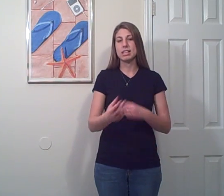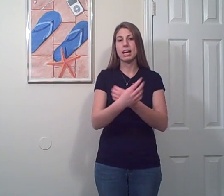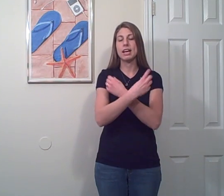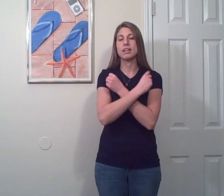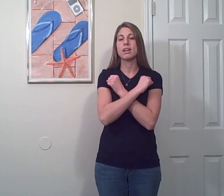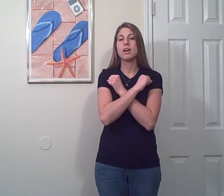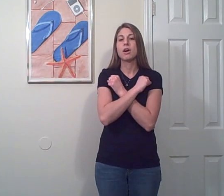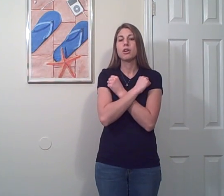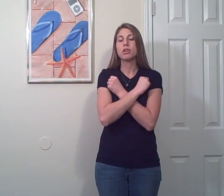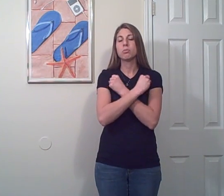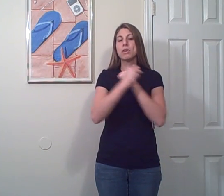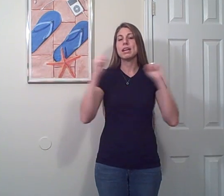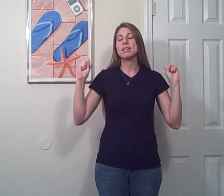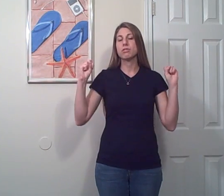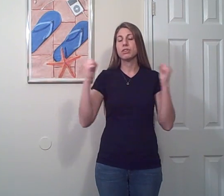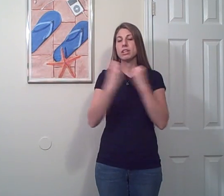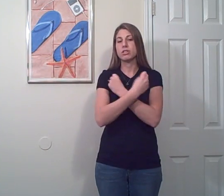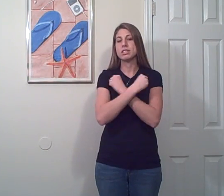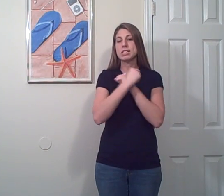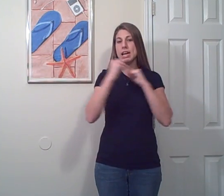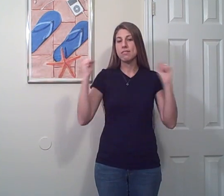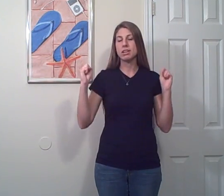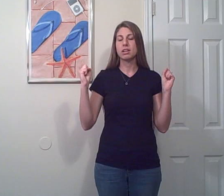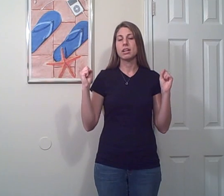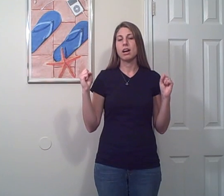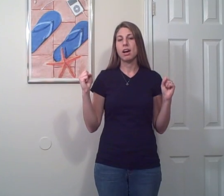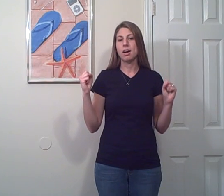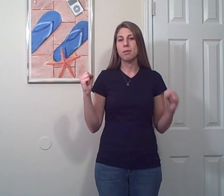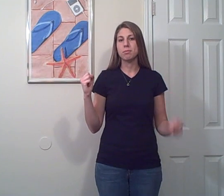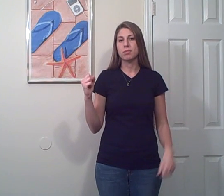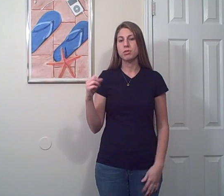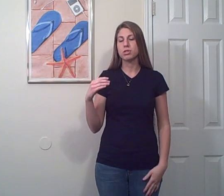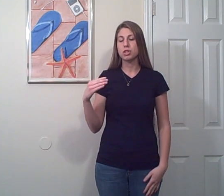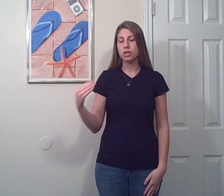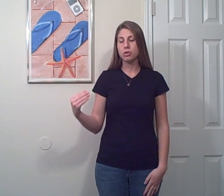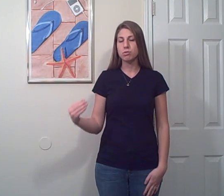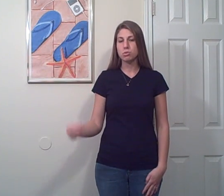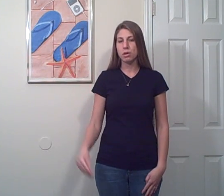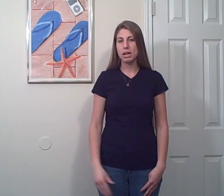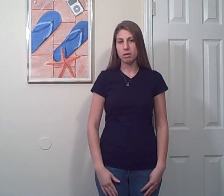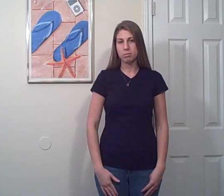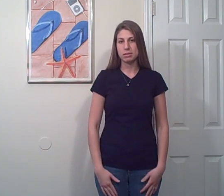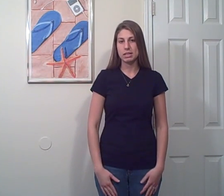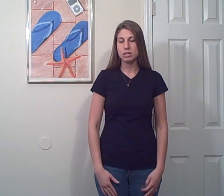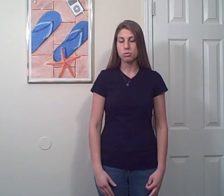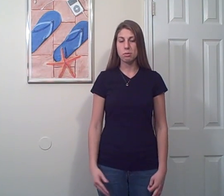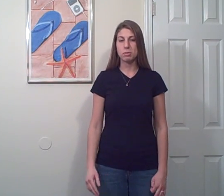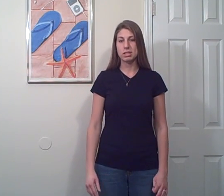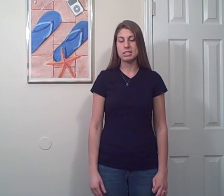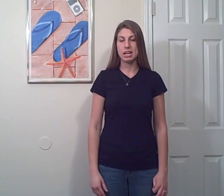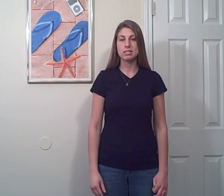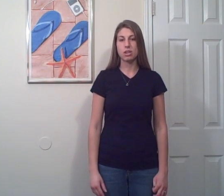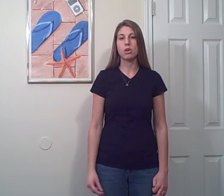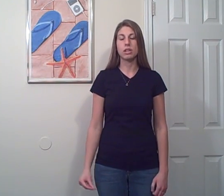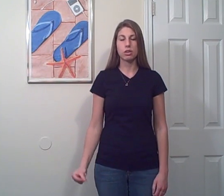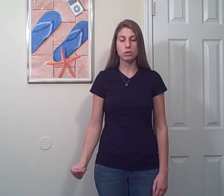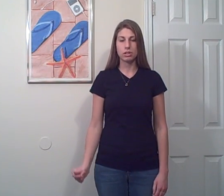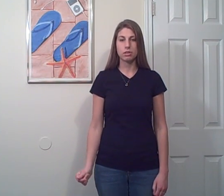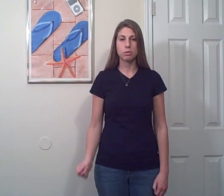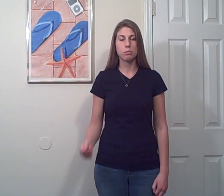like you're breaking free, you're saving. Those cues will help kids remember the signs a whole lot quicker. It'll make